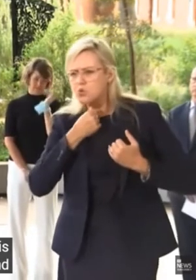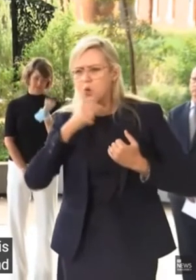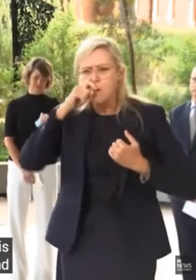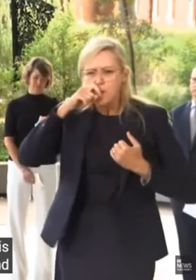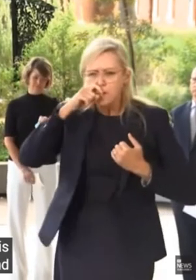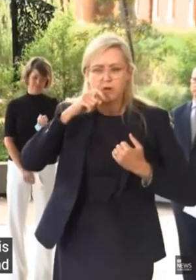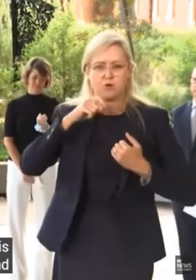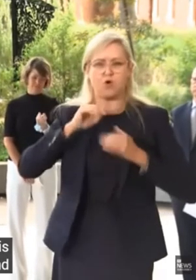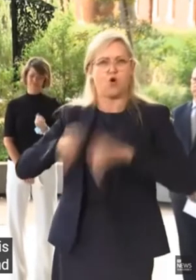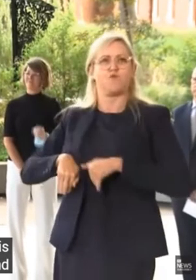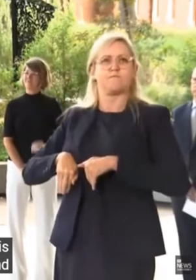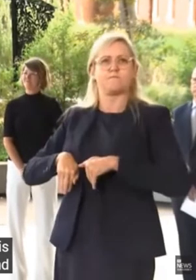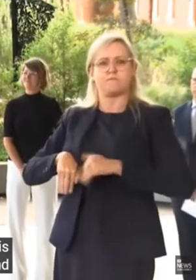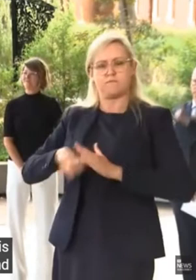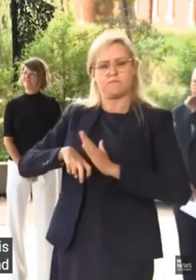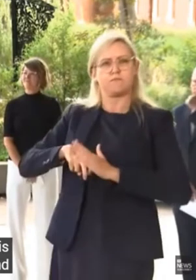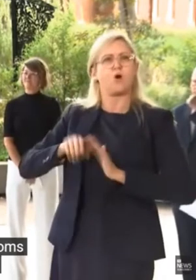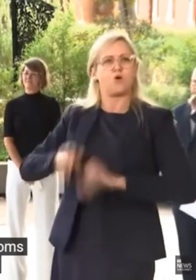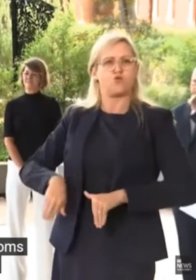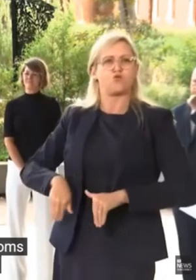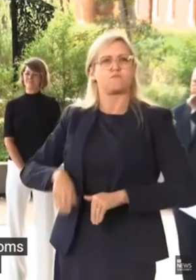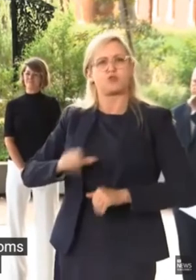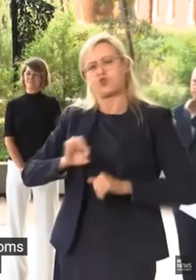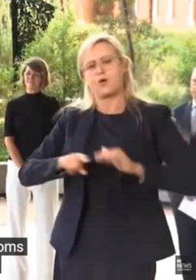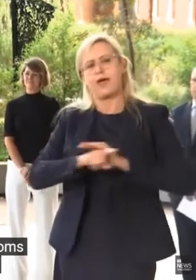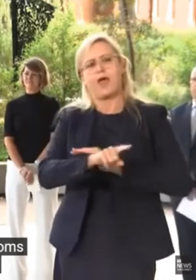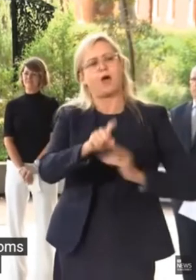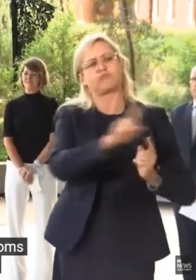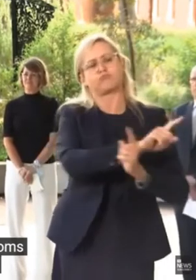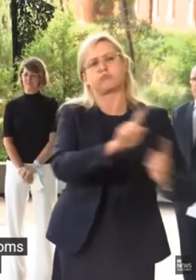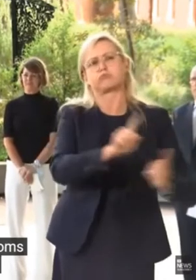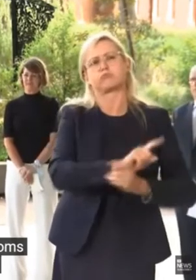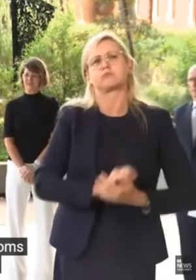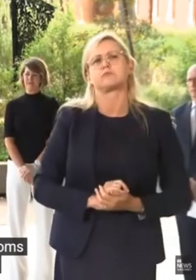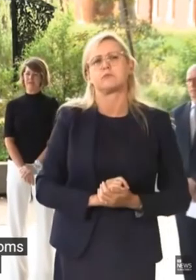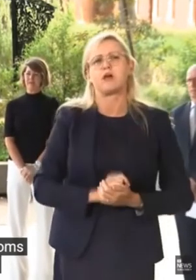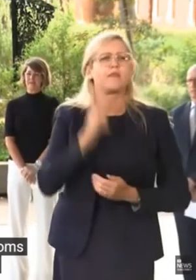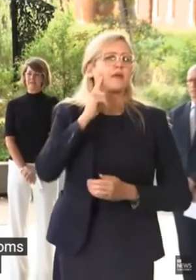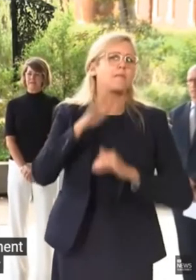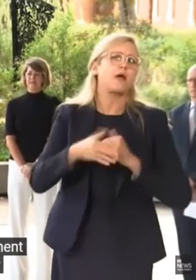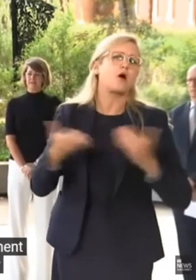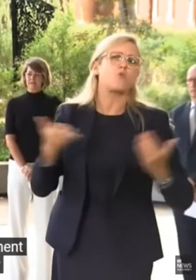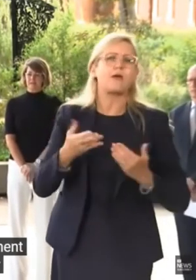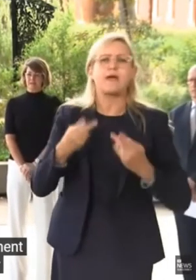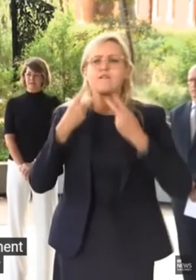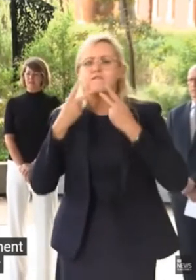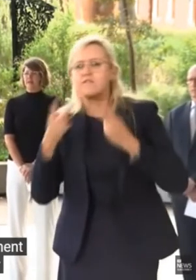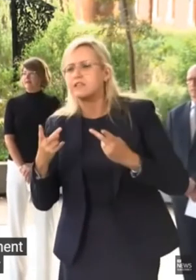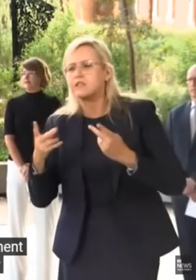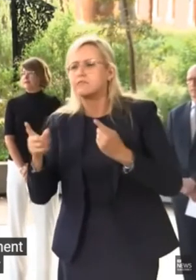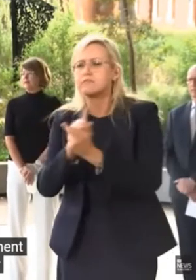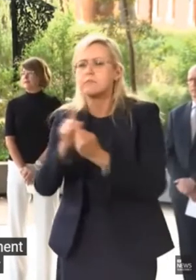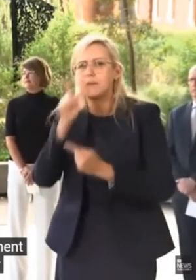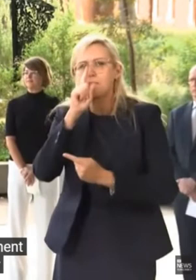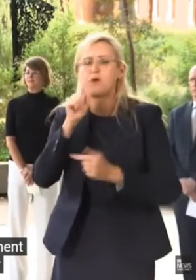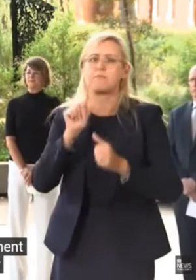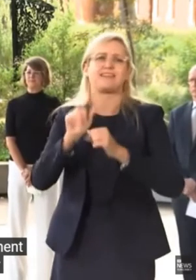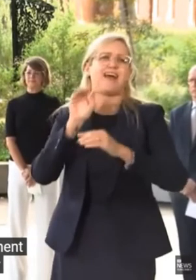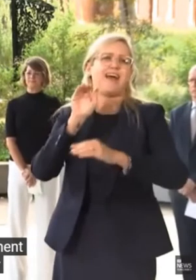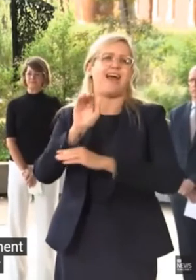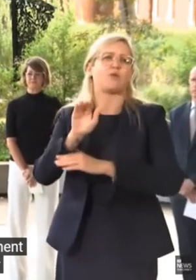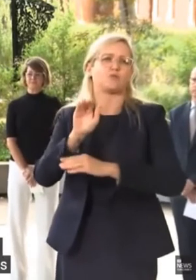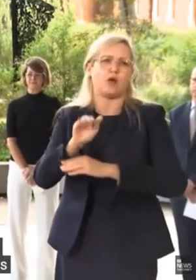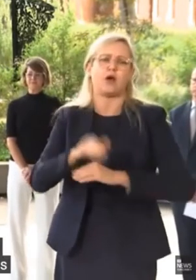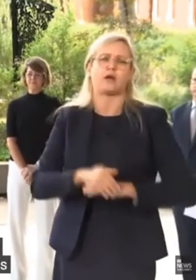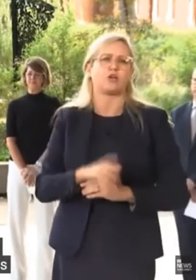indoor masks, and choose the best environment to spend time with your vulnerable and those with underlying health